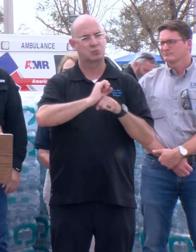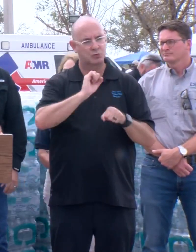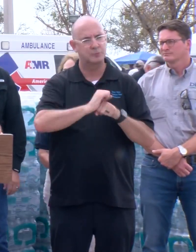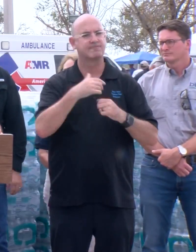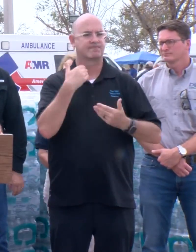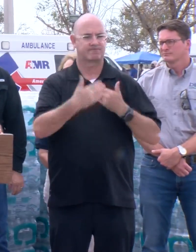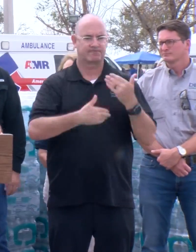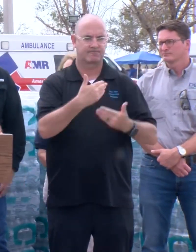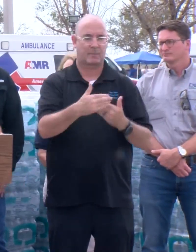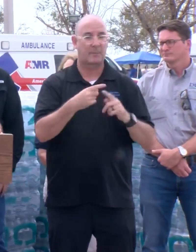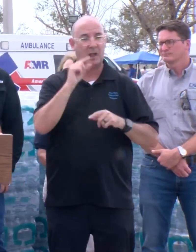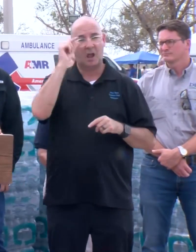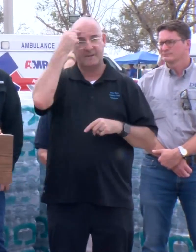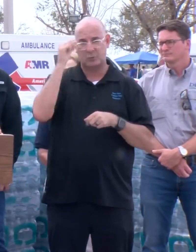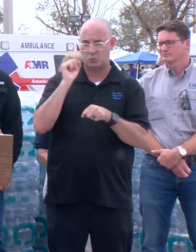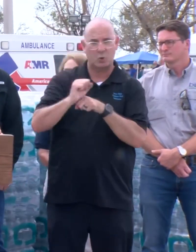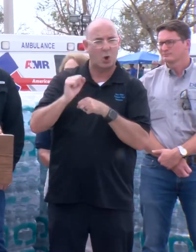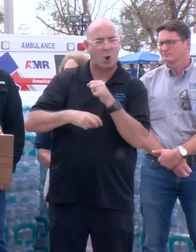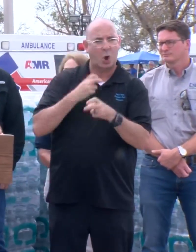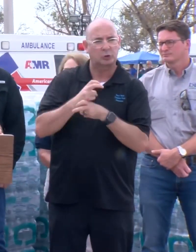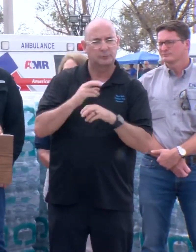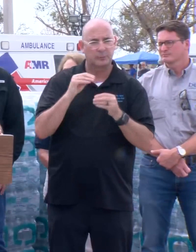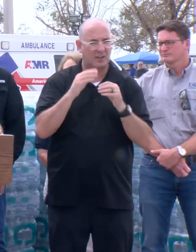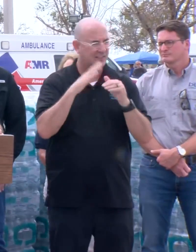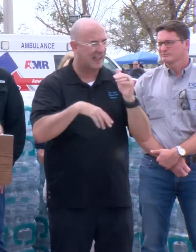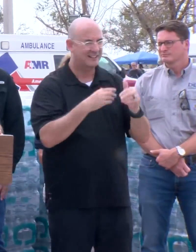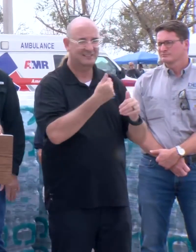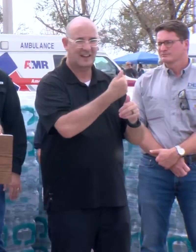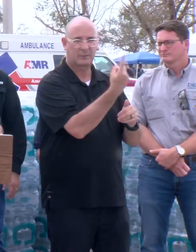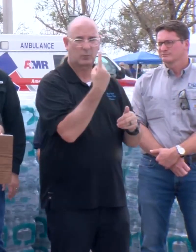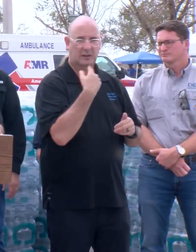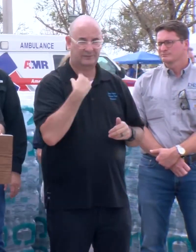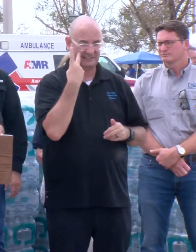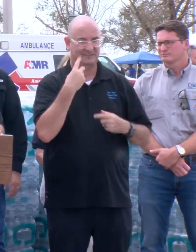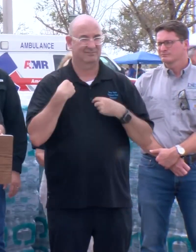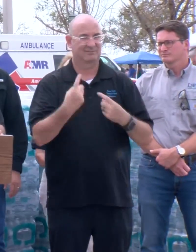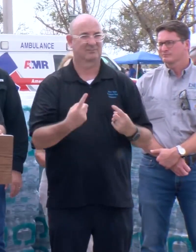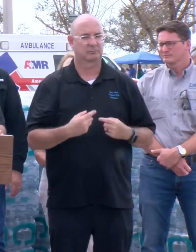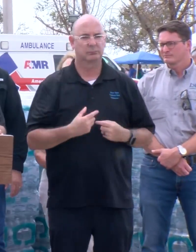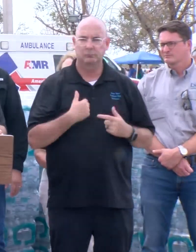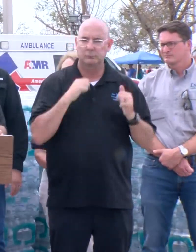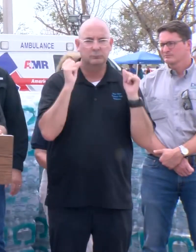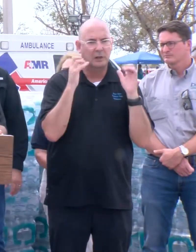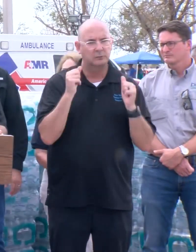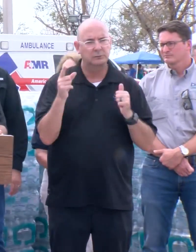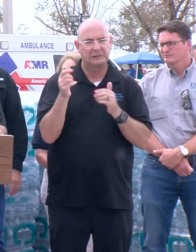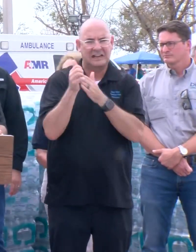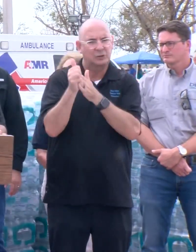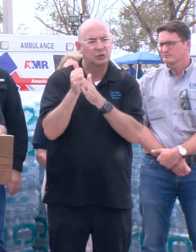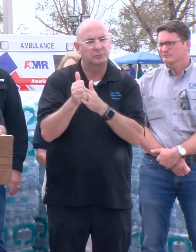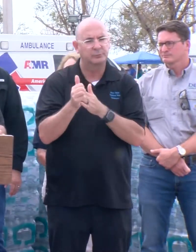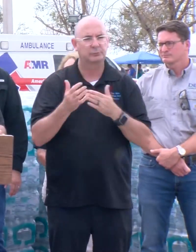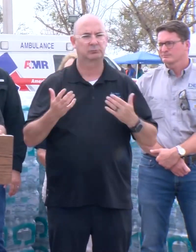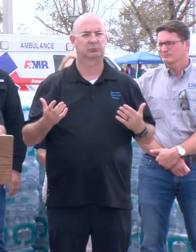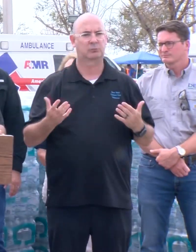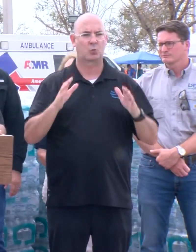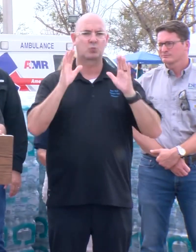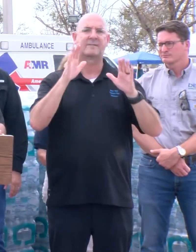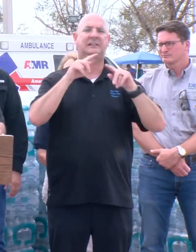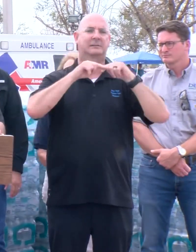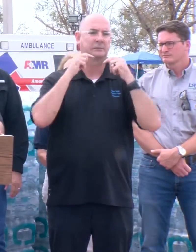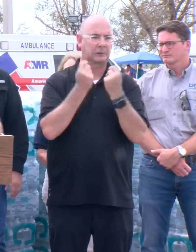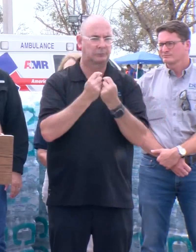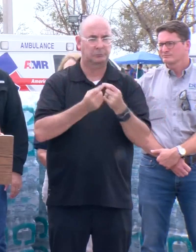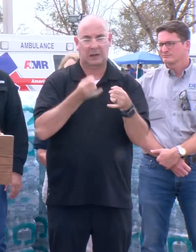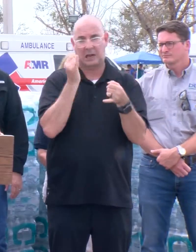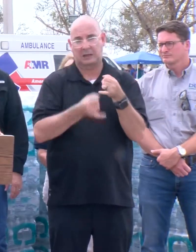through a disaster. It's been amazing, his leadership. He's put together a heck of a team. And the last thing I'll leave you is our urban search and rescue teams.